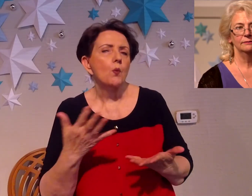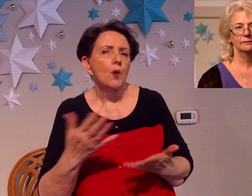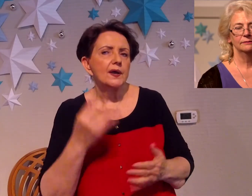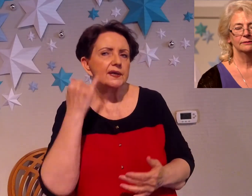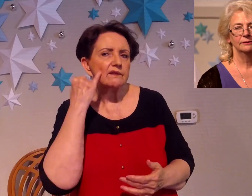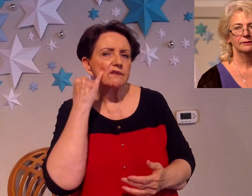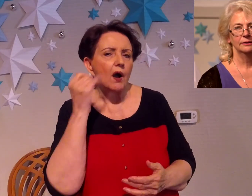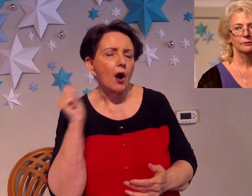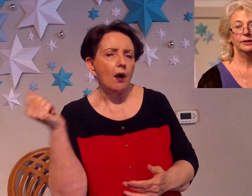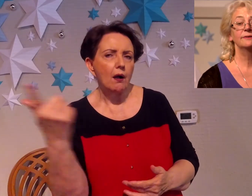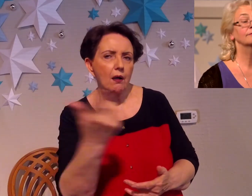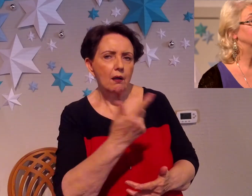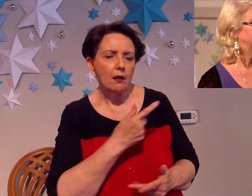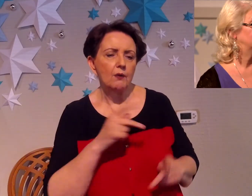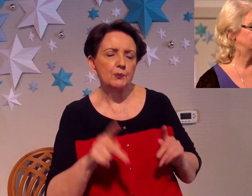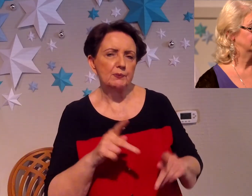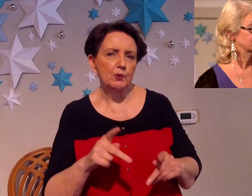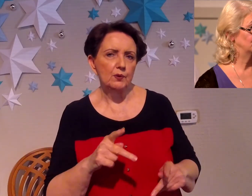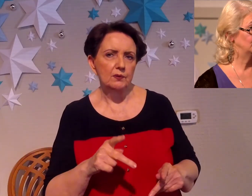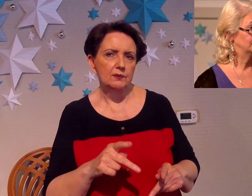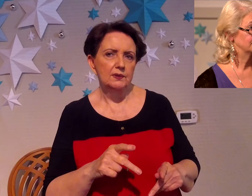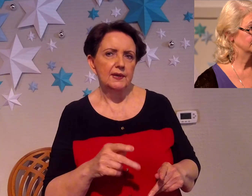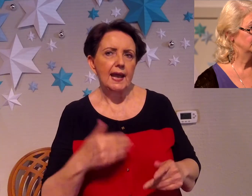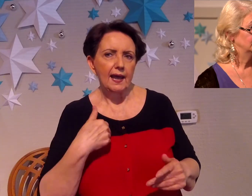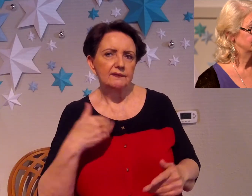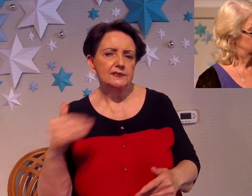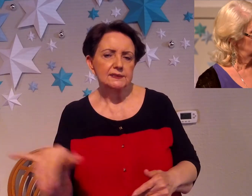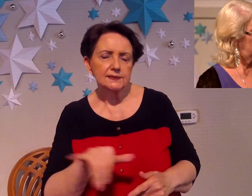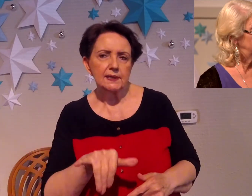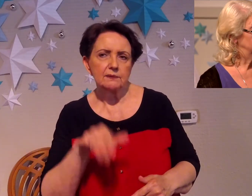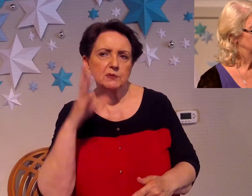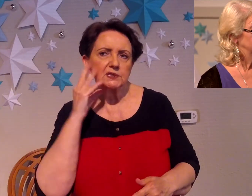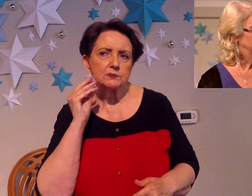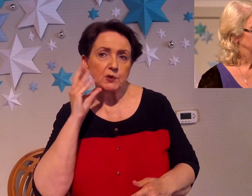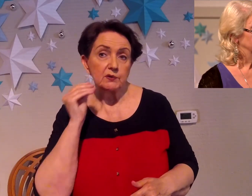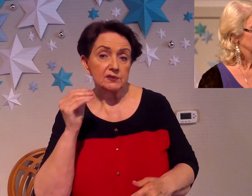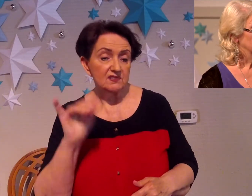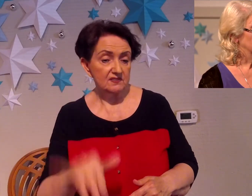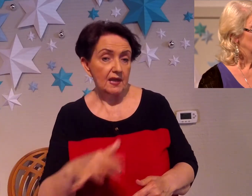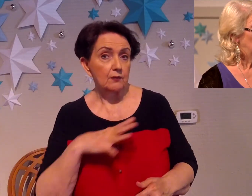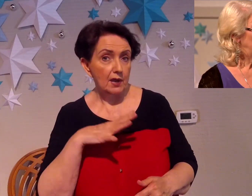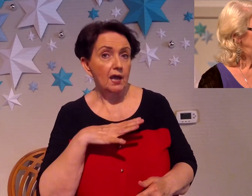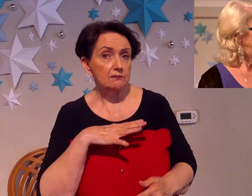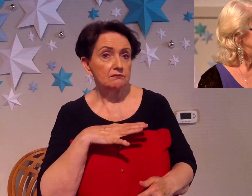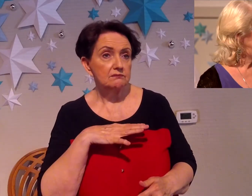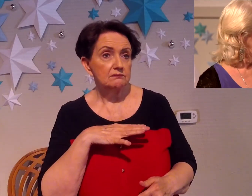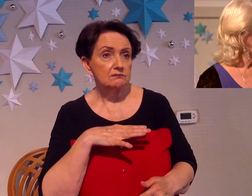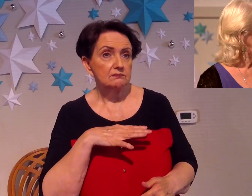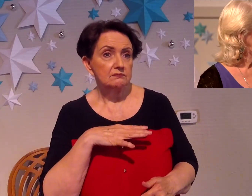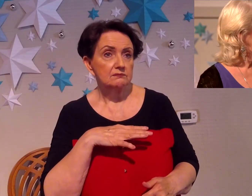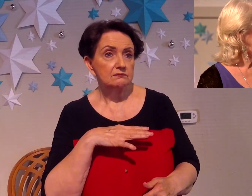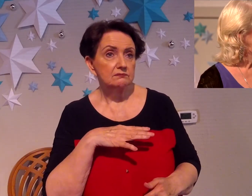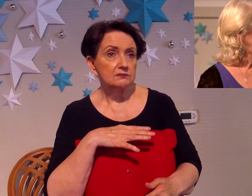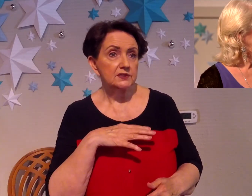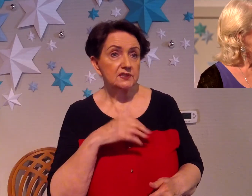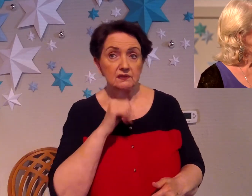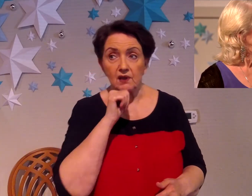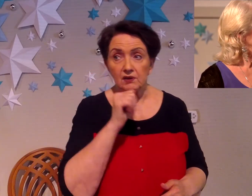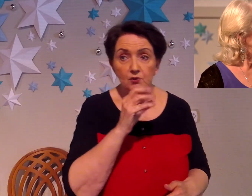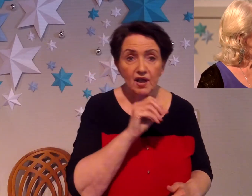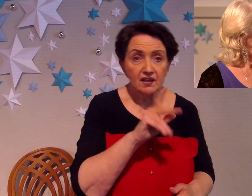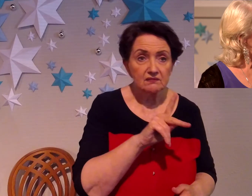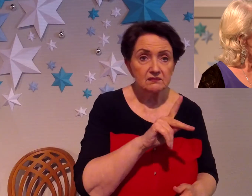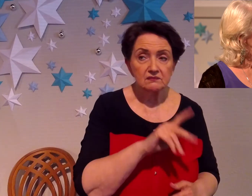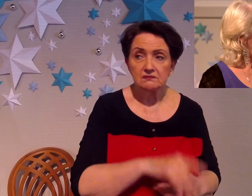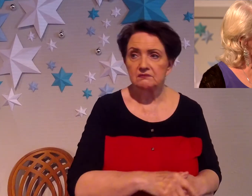way? What if everybody had that experience? Is that okay? Right? Is it not okay? Do